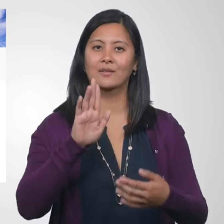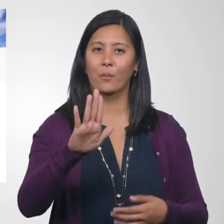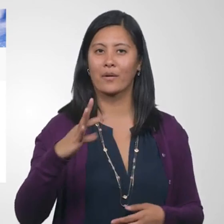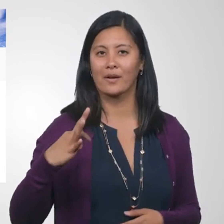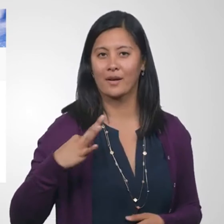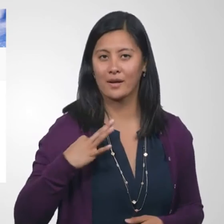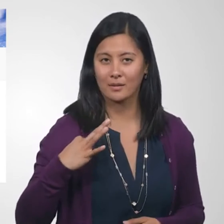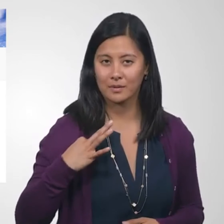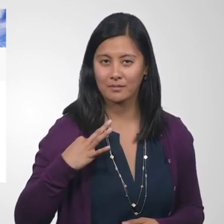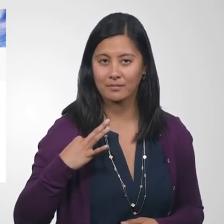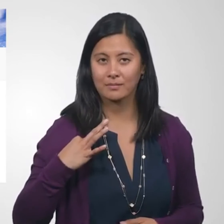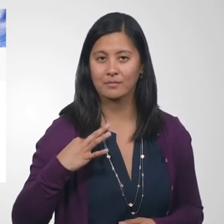e-sign your application,